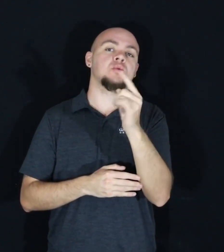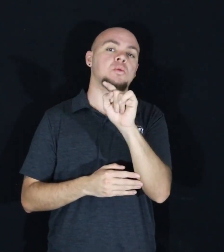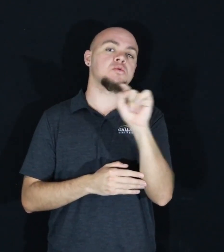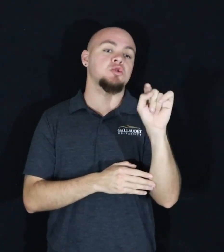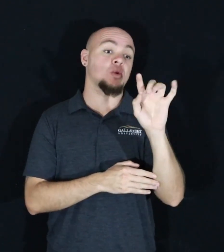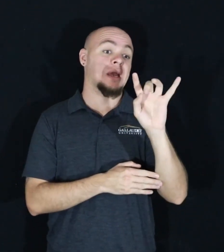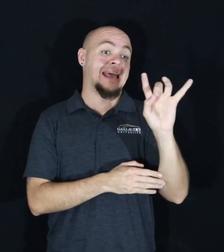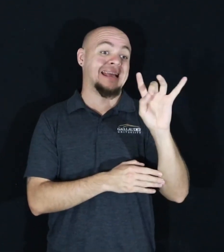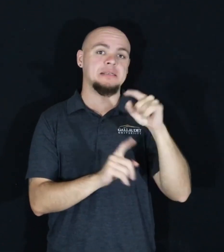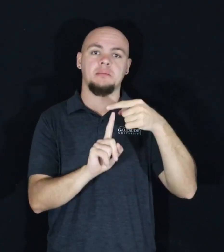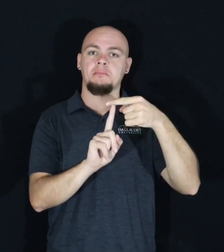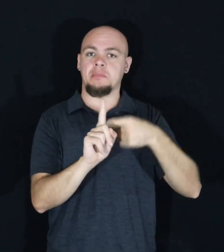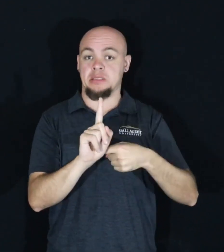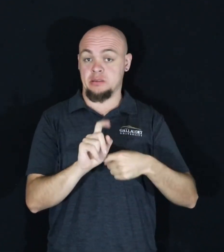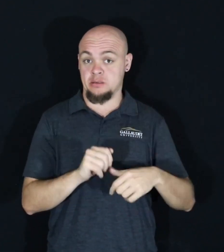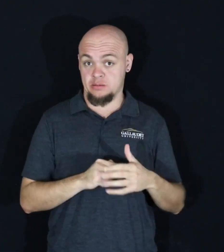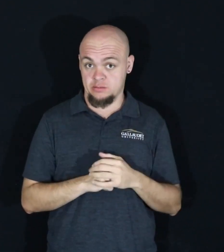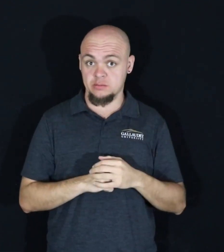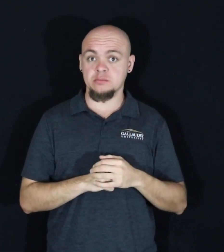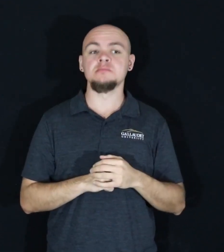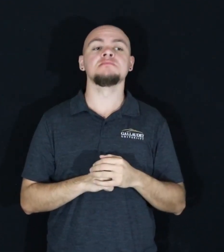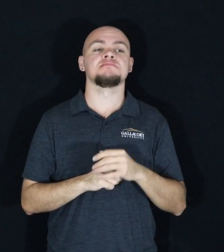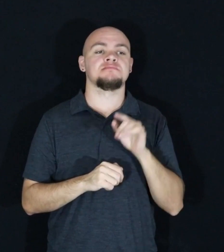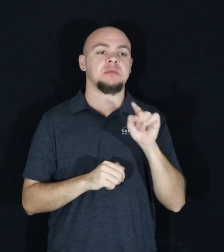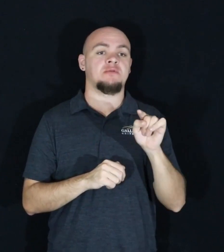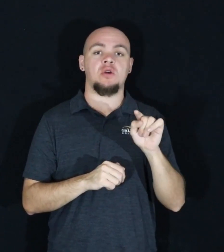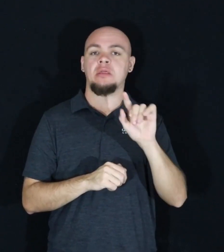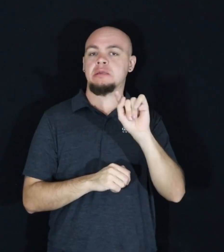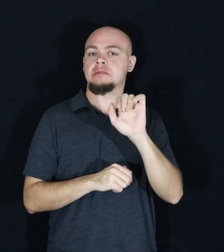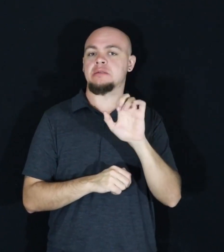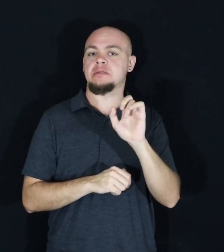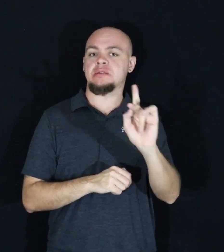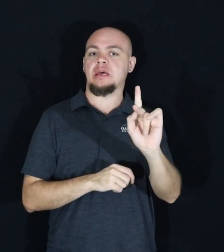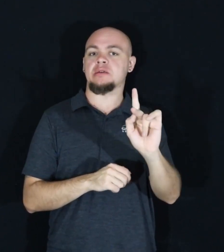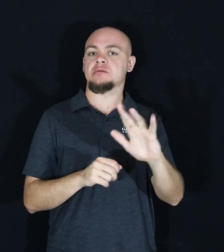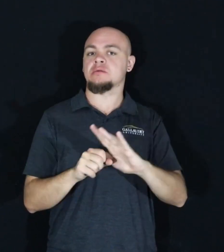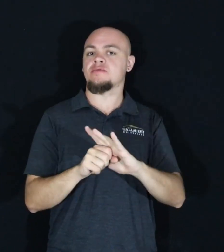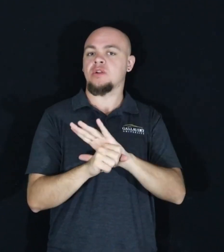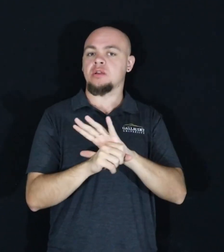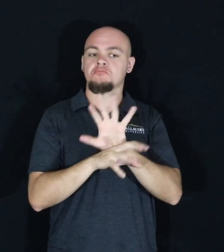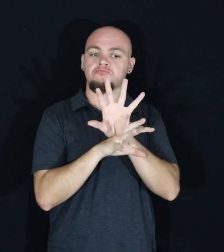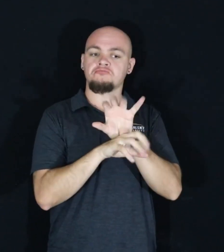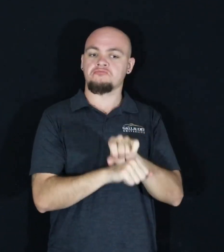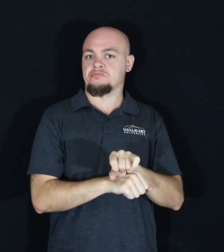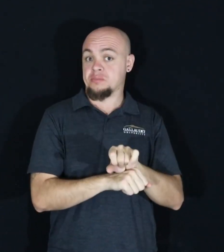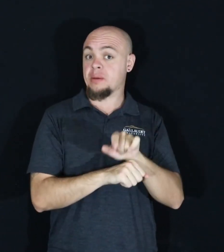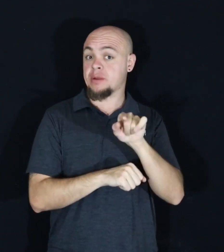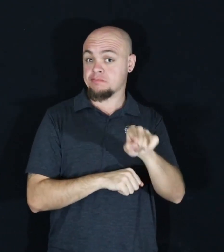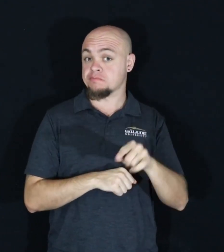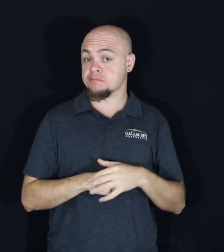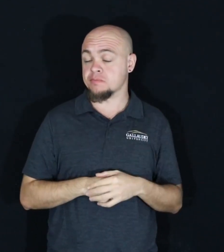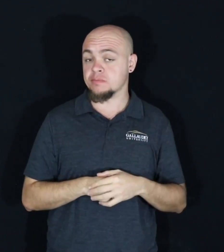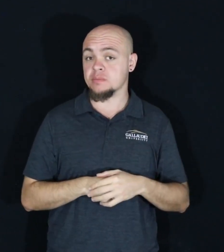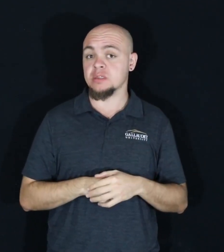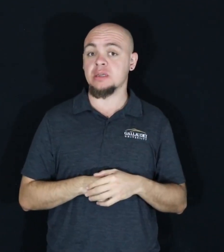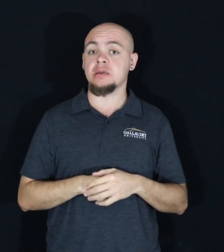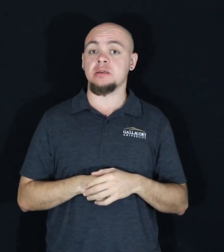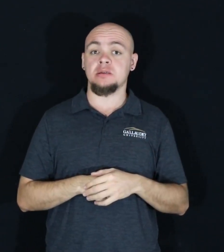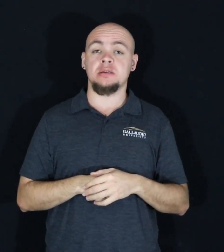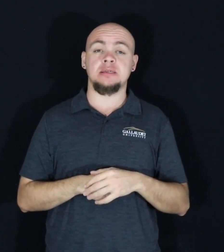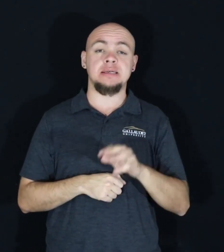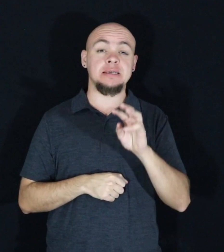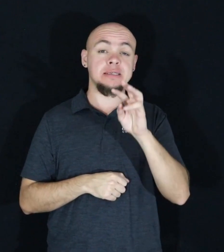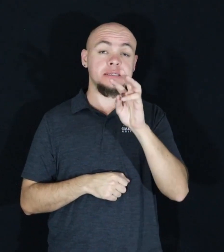8 months in order for the task to become a habit, and